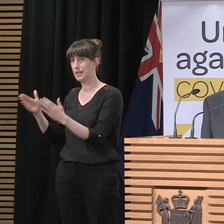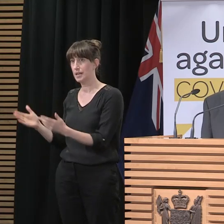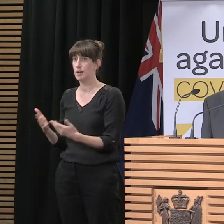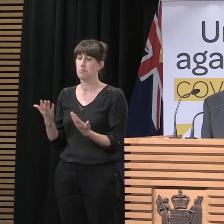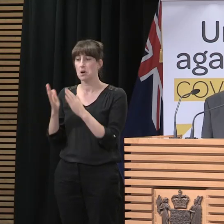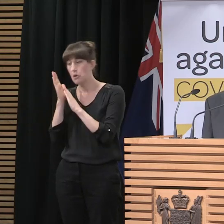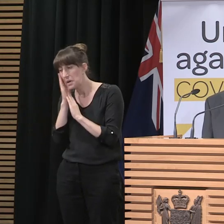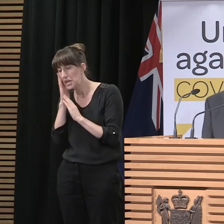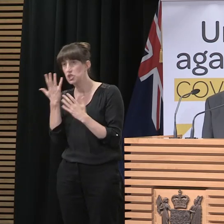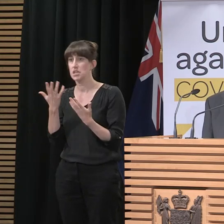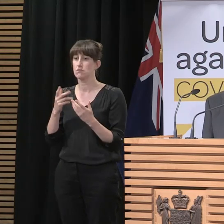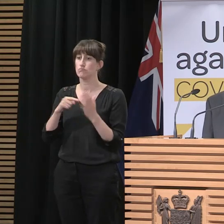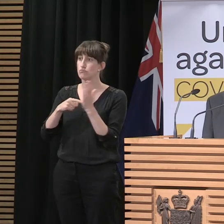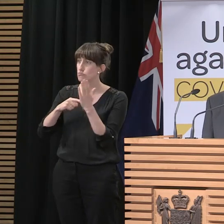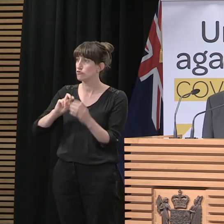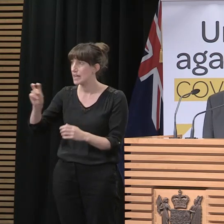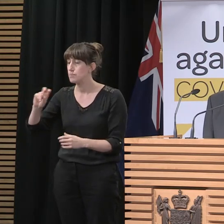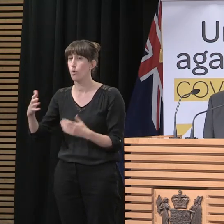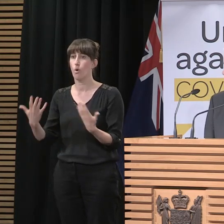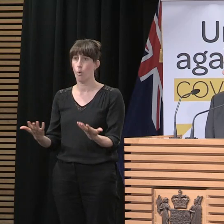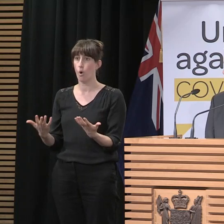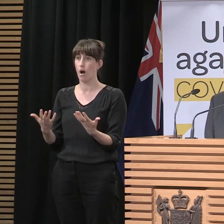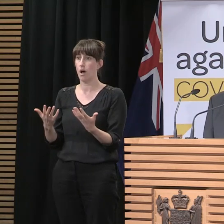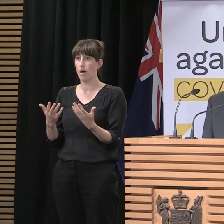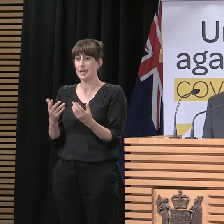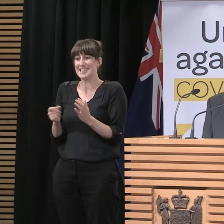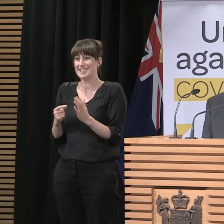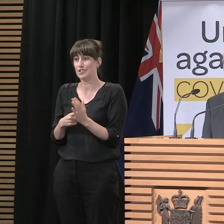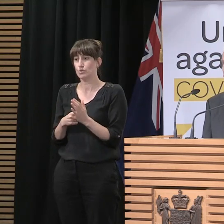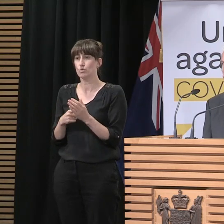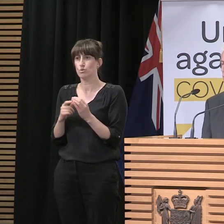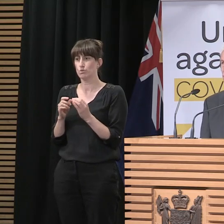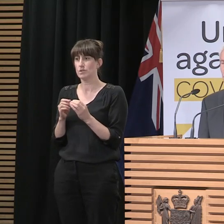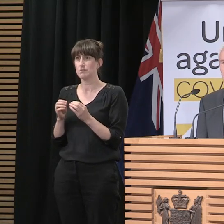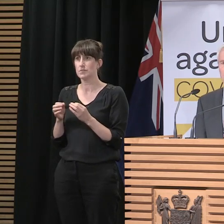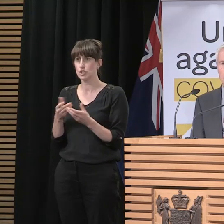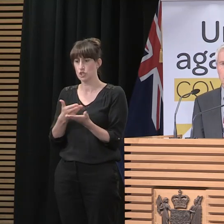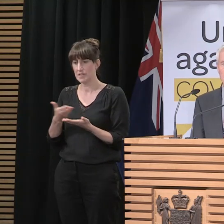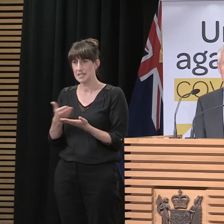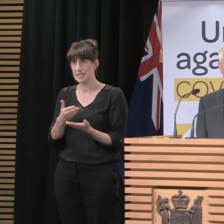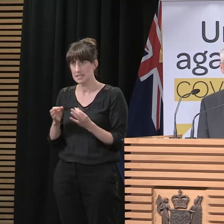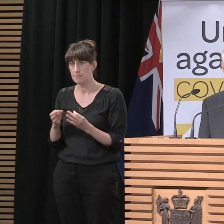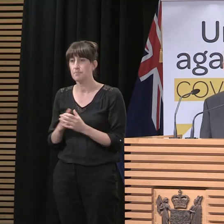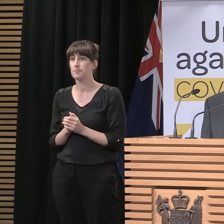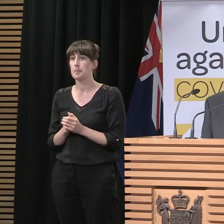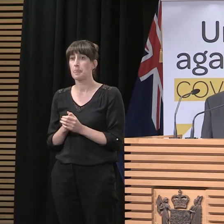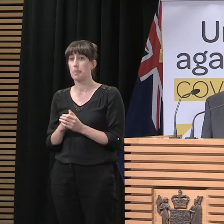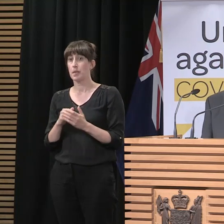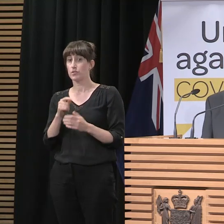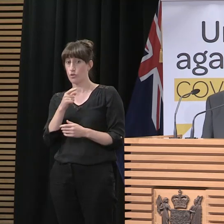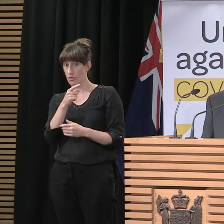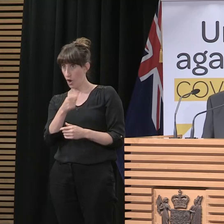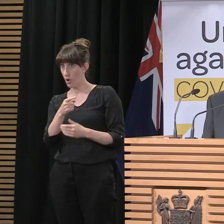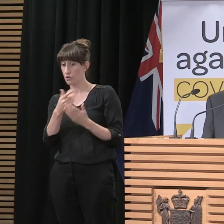transport and logistics, or whether it's utilities, to ensure that those essential services know who they are and know the steps that they need to